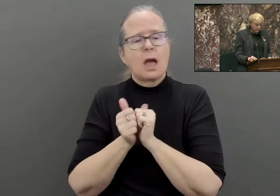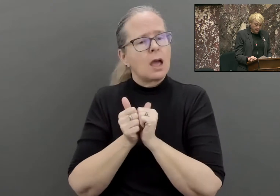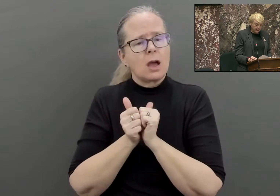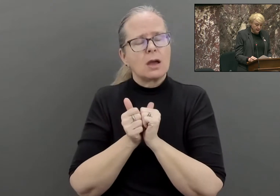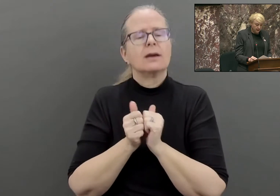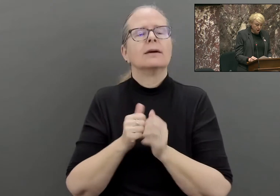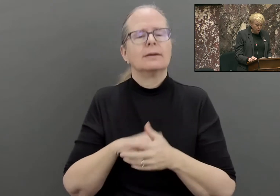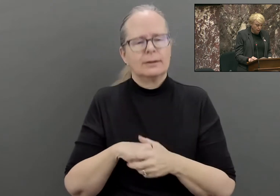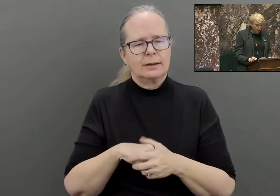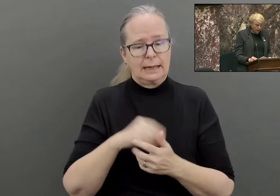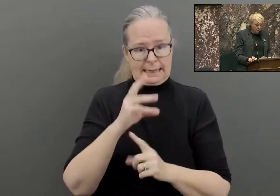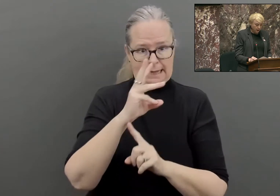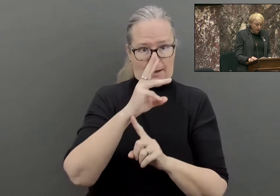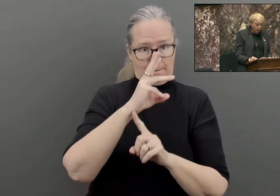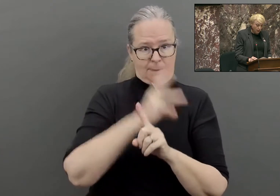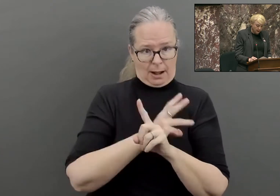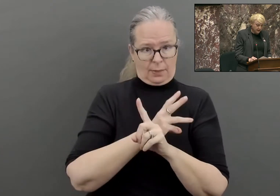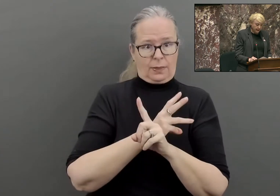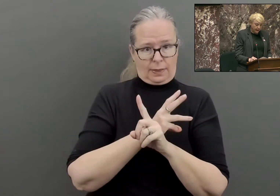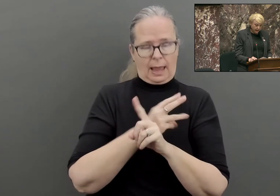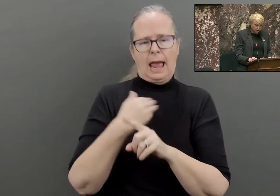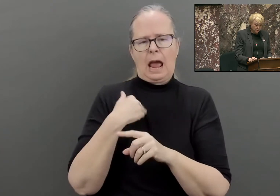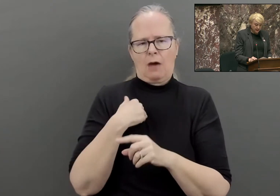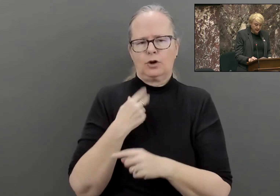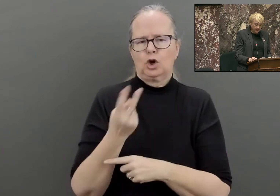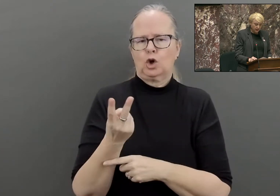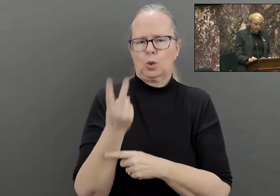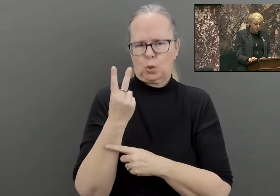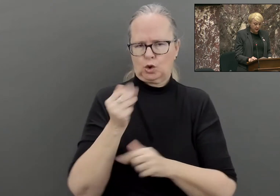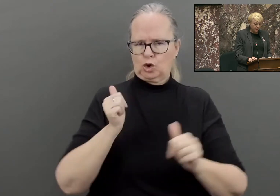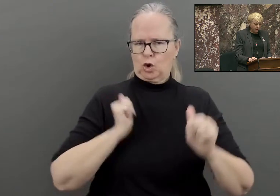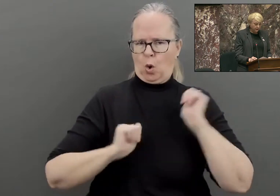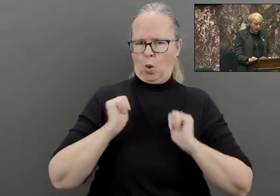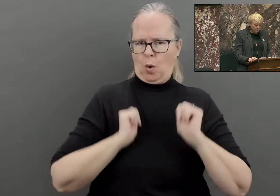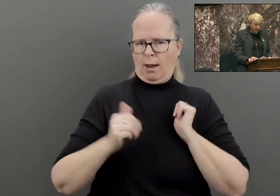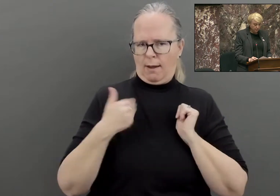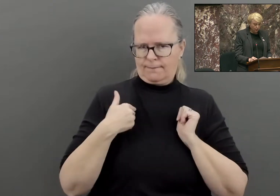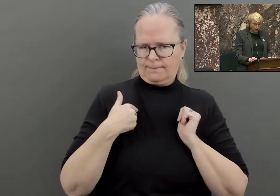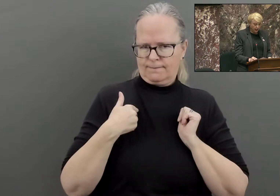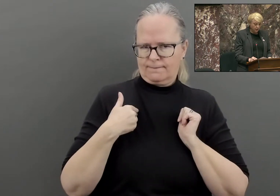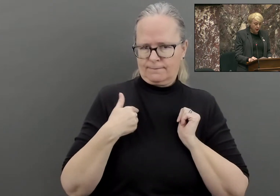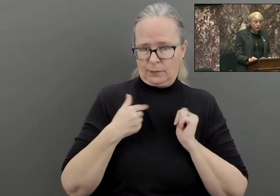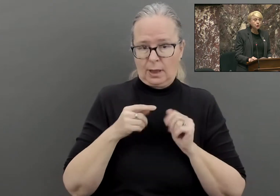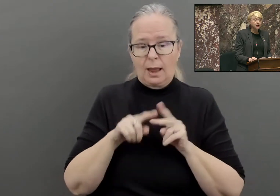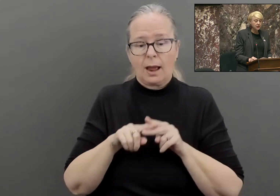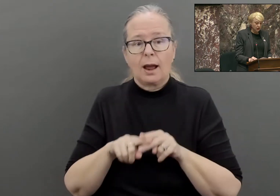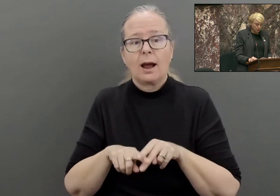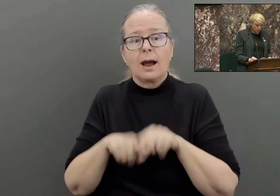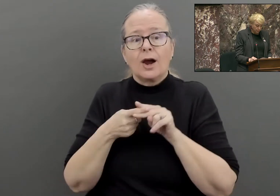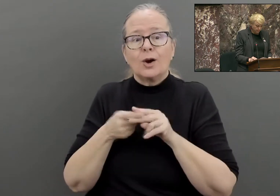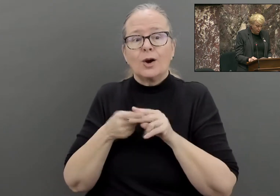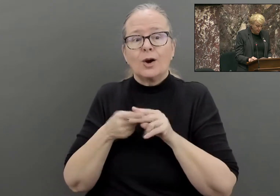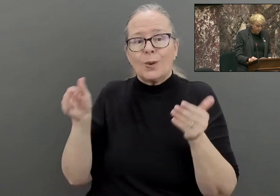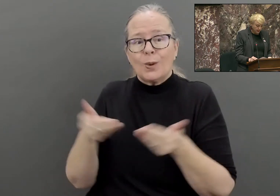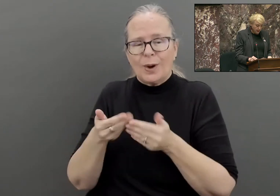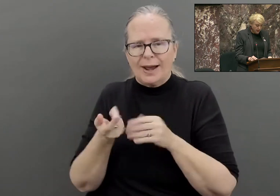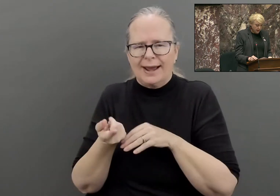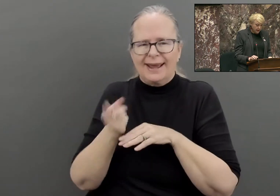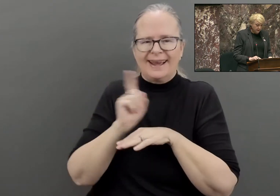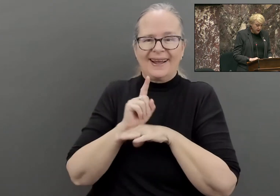After completing the initial program, comics can enter the Stand Up for Mental Health alumni program to continue to